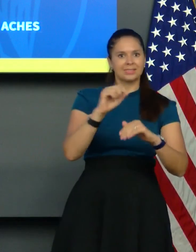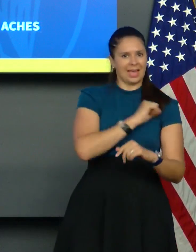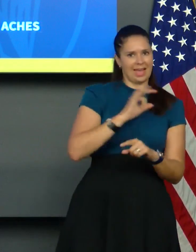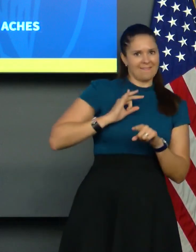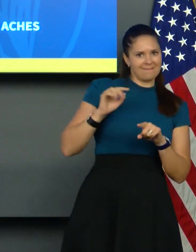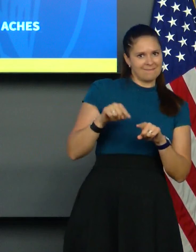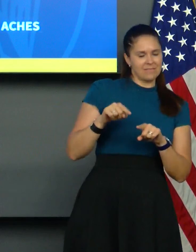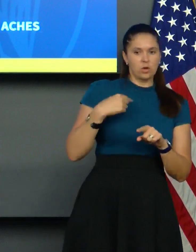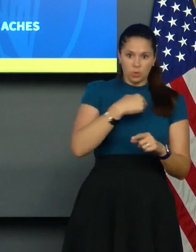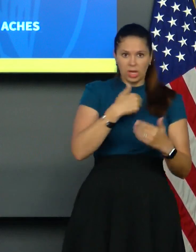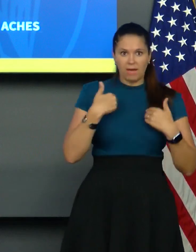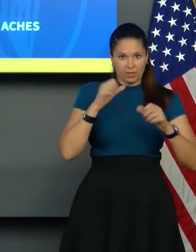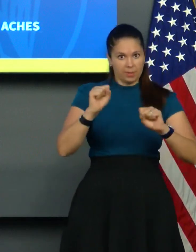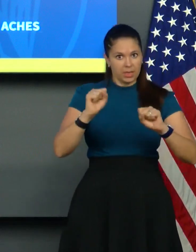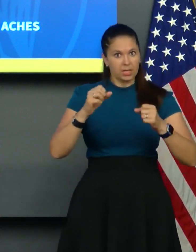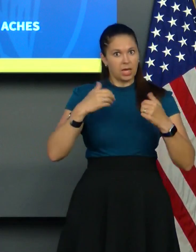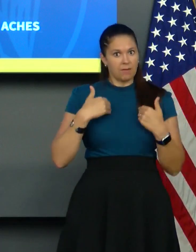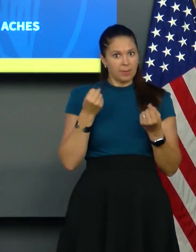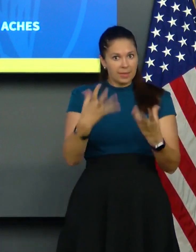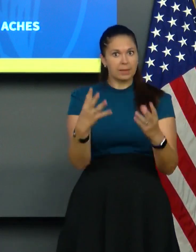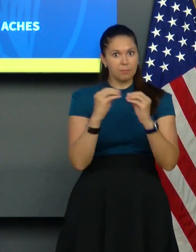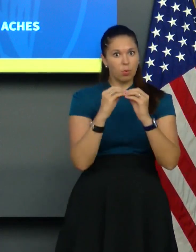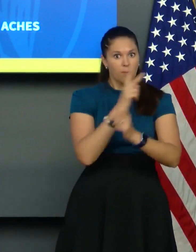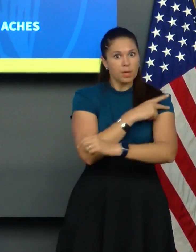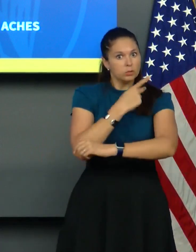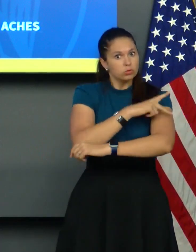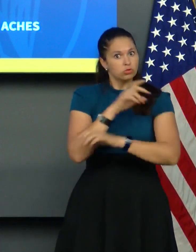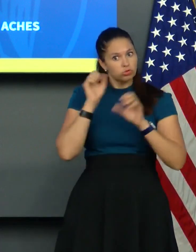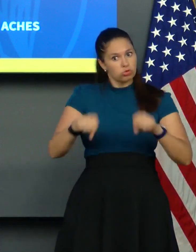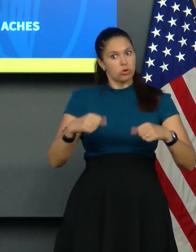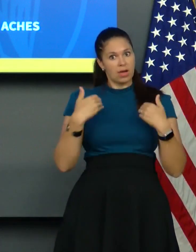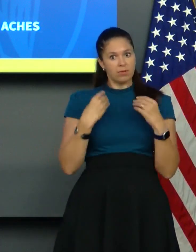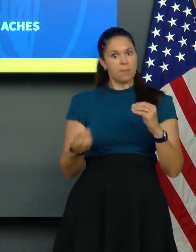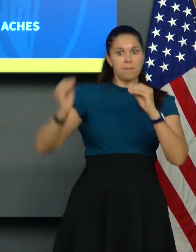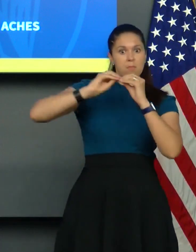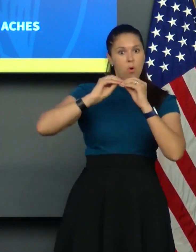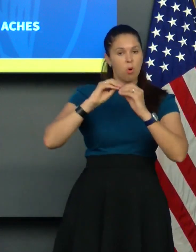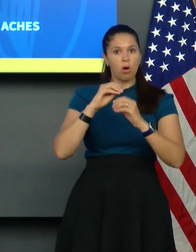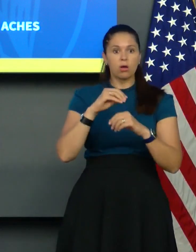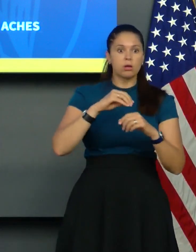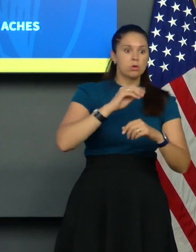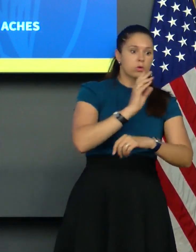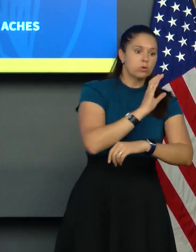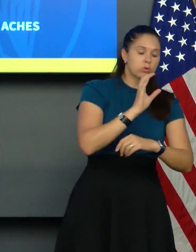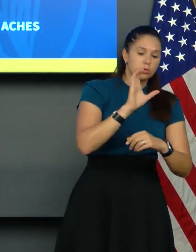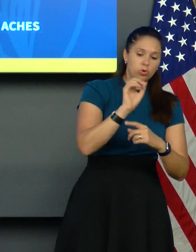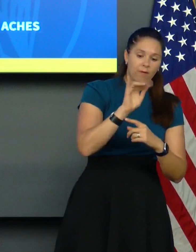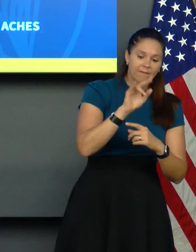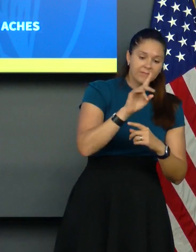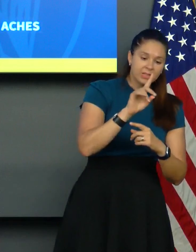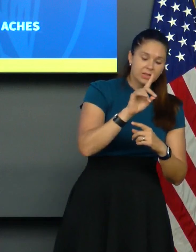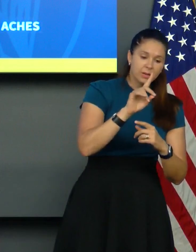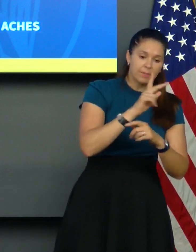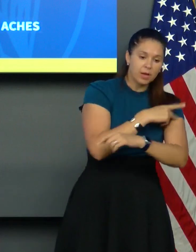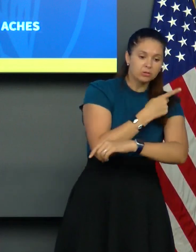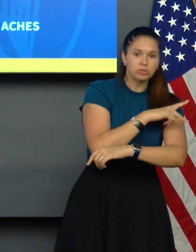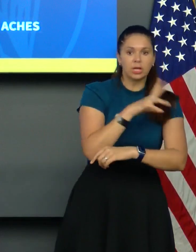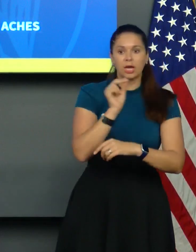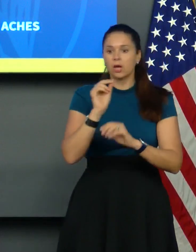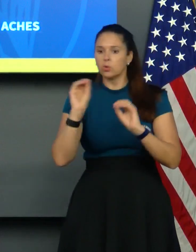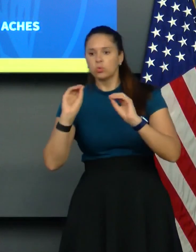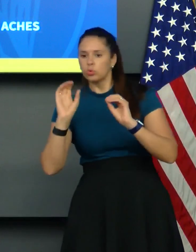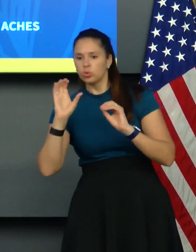to have many more patients, COVID patients and non-COVID patients alike, taken care